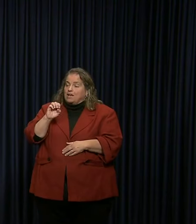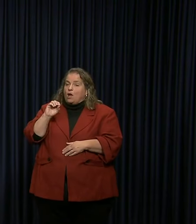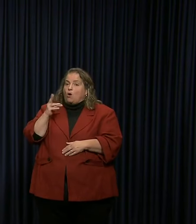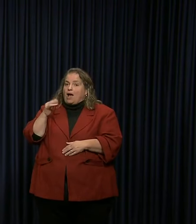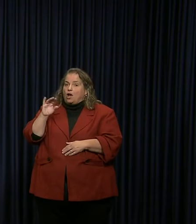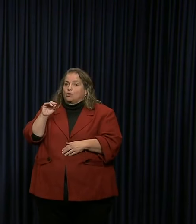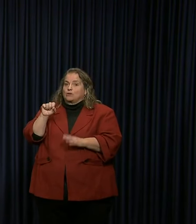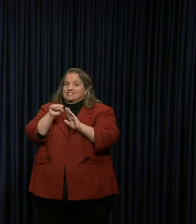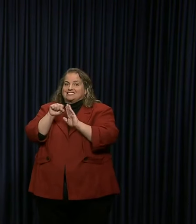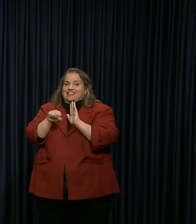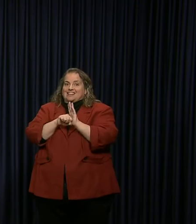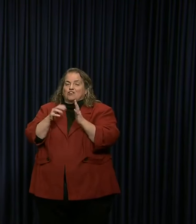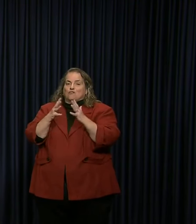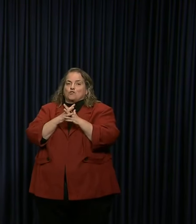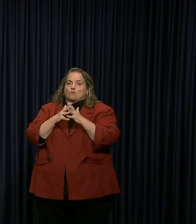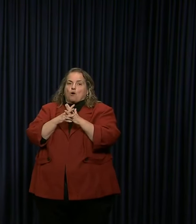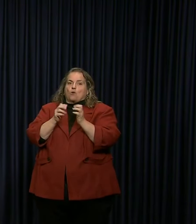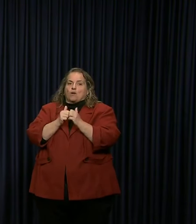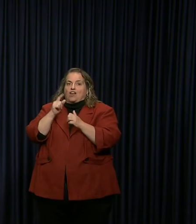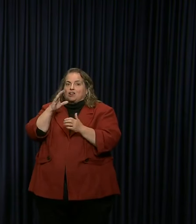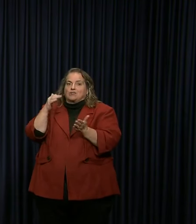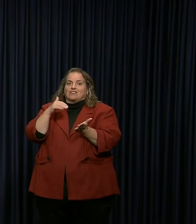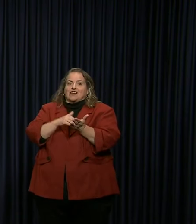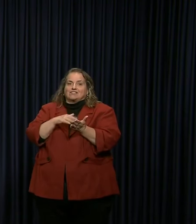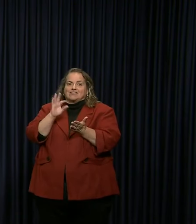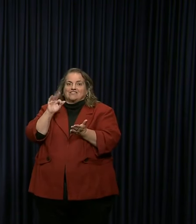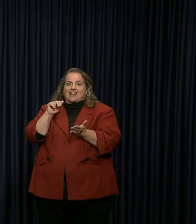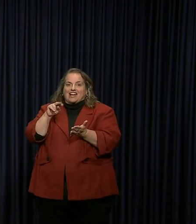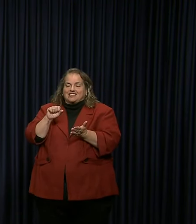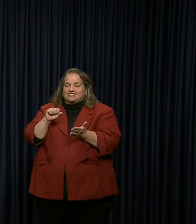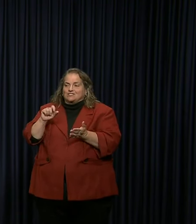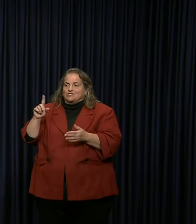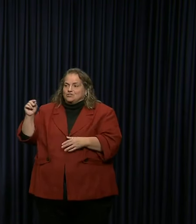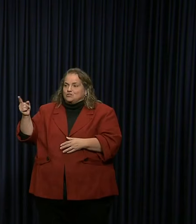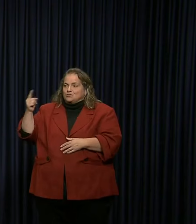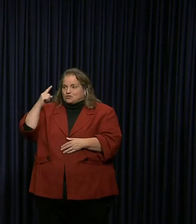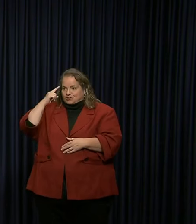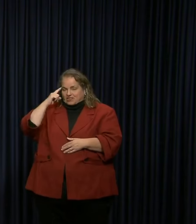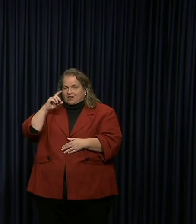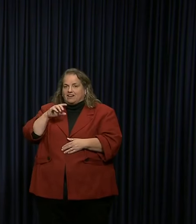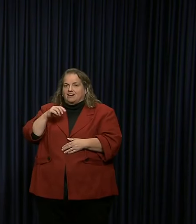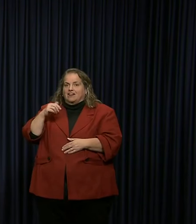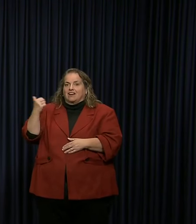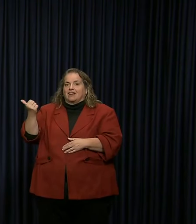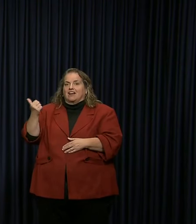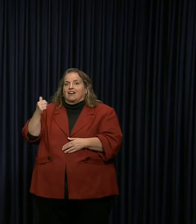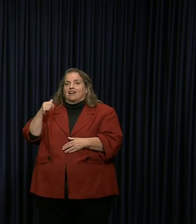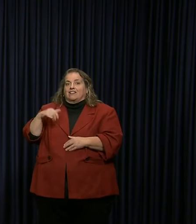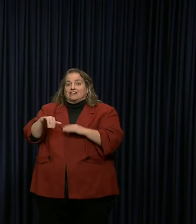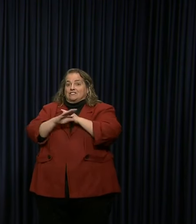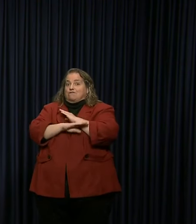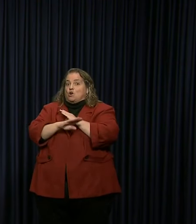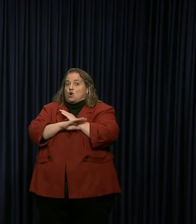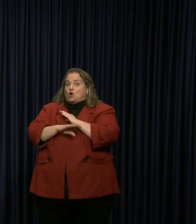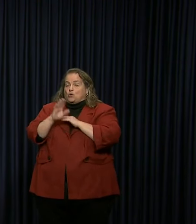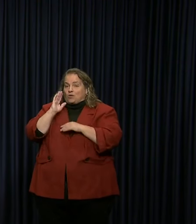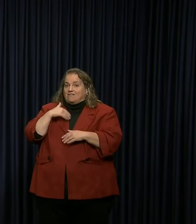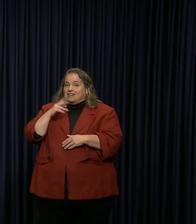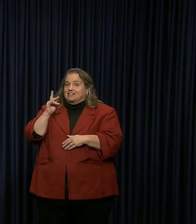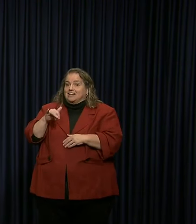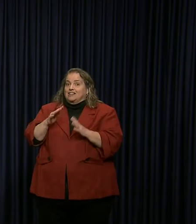100,000 fans in the stands? Do you think Commonwealth Stadium or Kroger Field will have 61,000 people in it this fall for